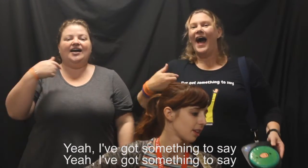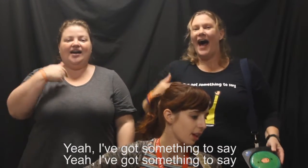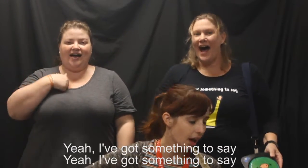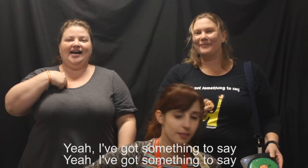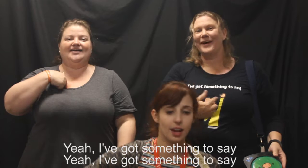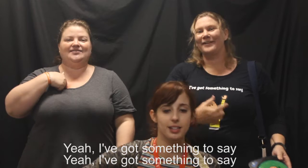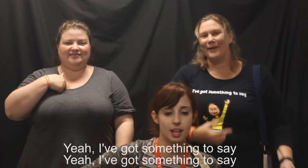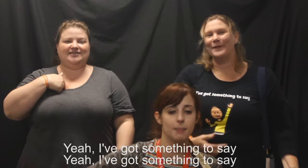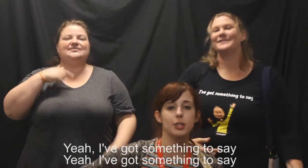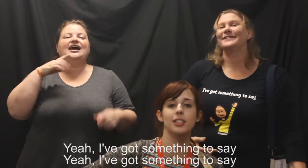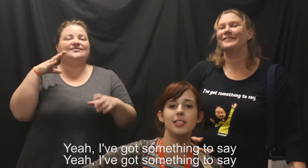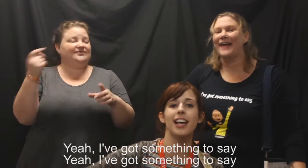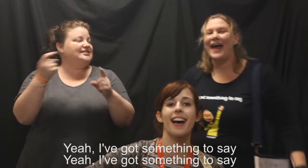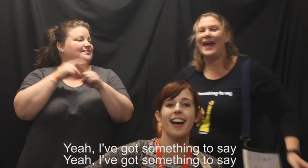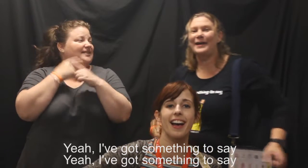I've got something to say